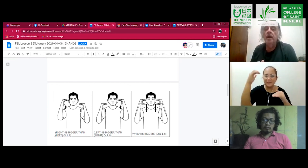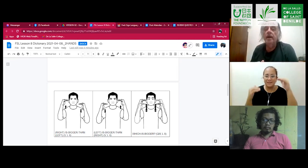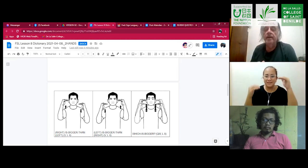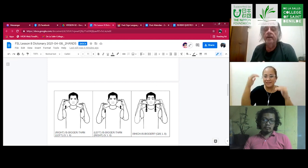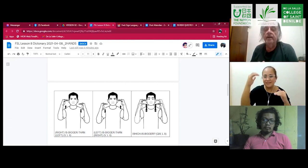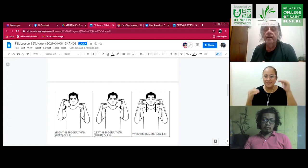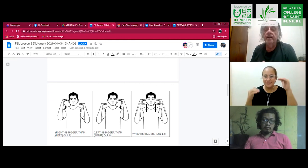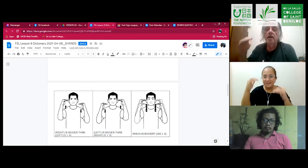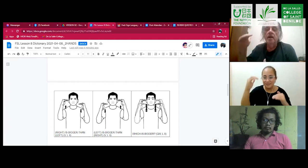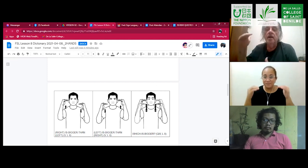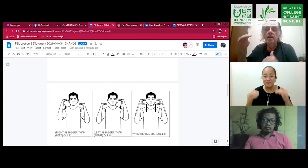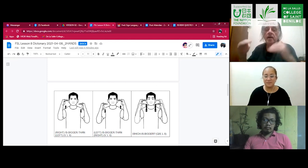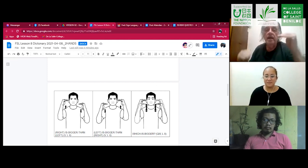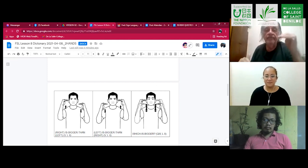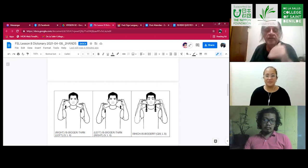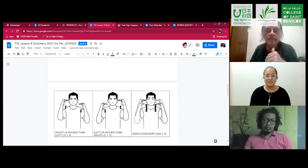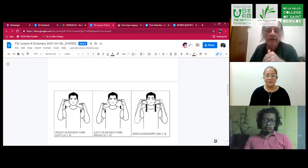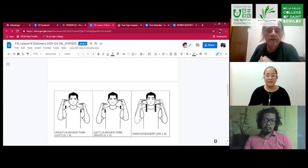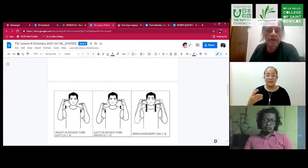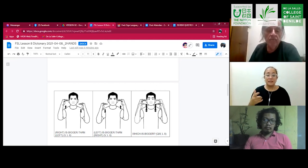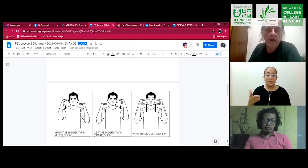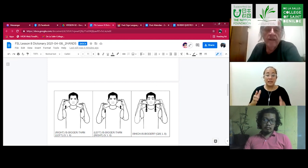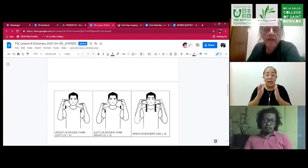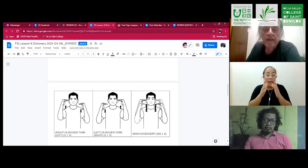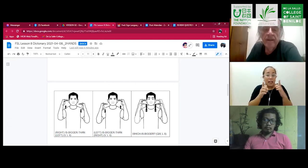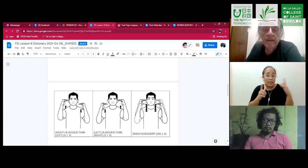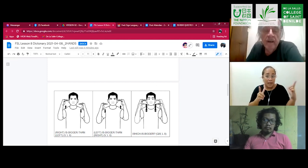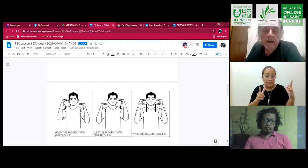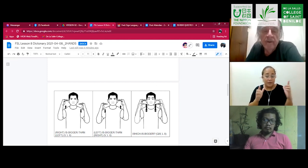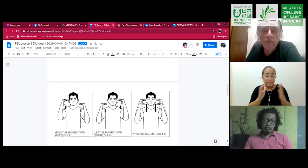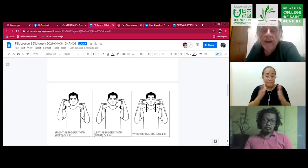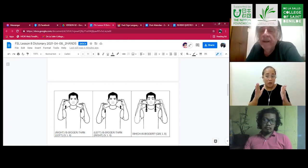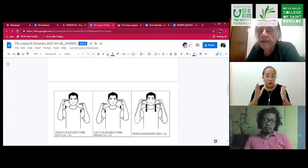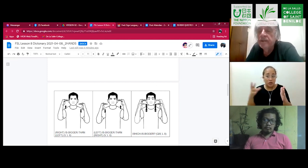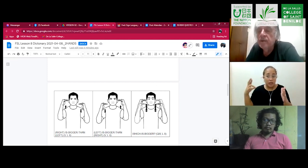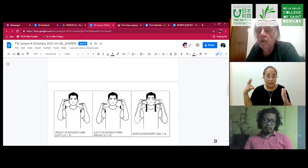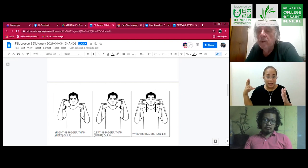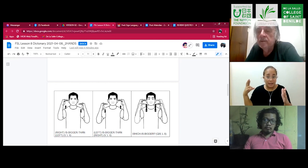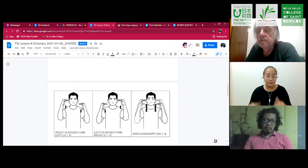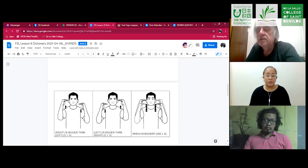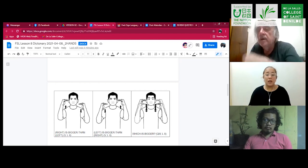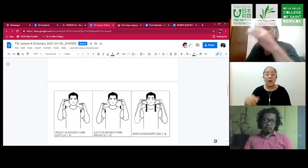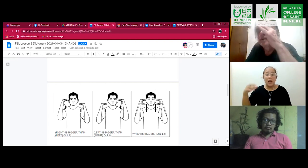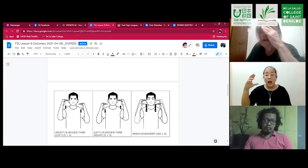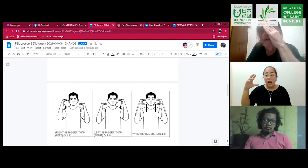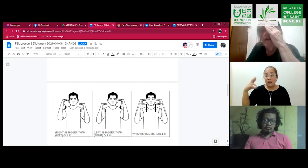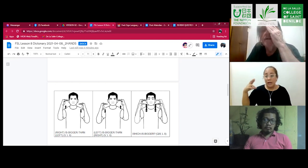And then left is bigger than right. The right hand is lower. So I think that's the